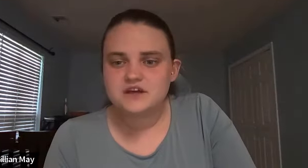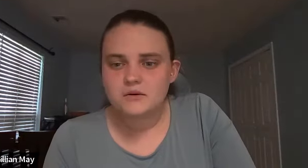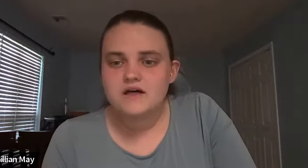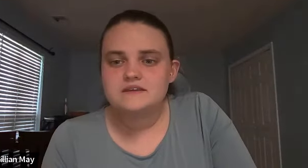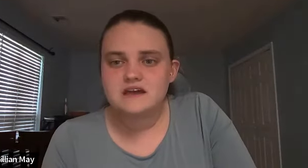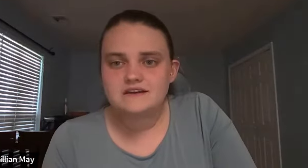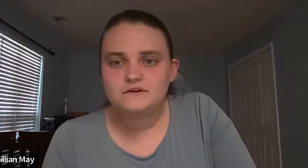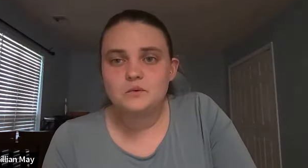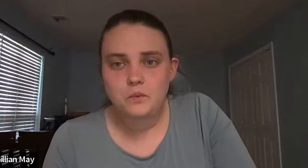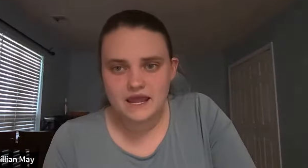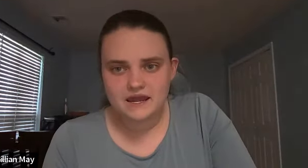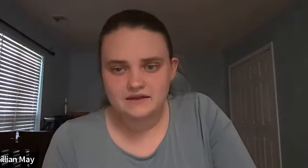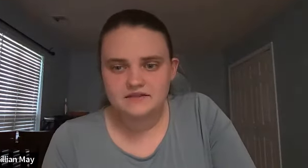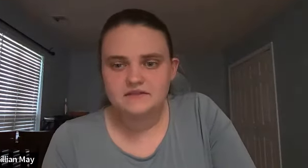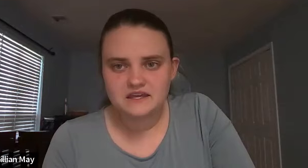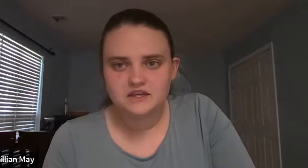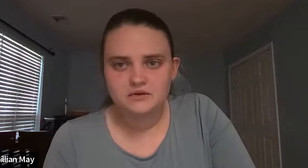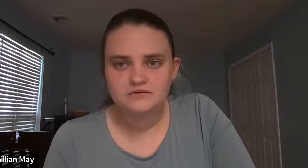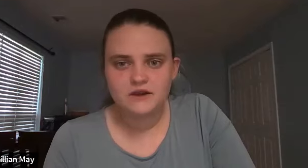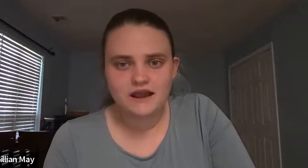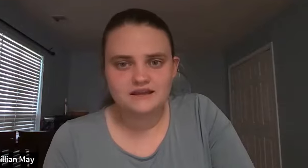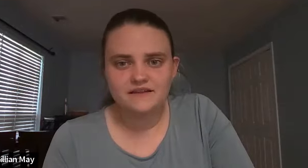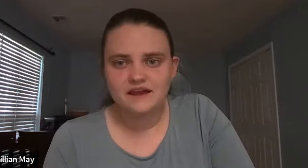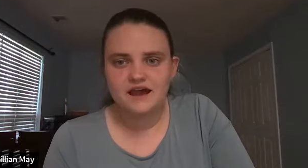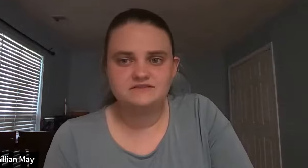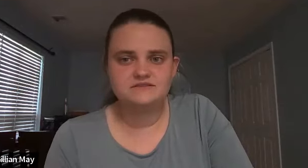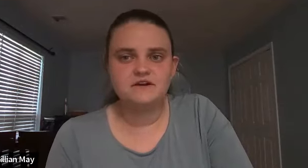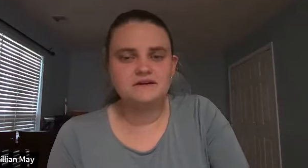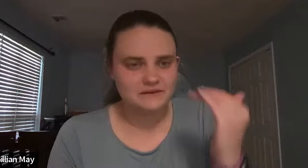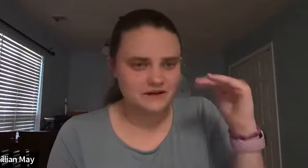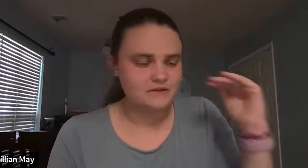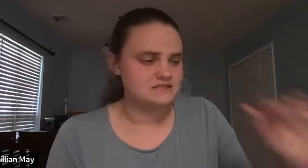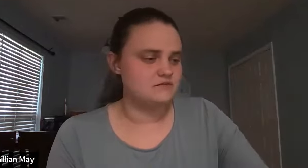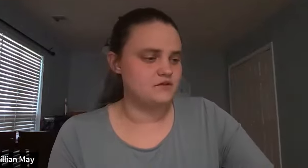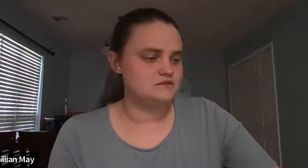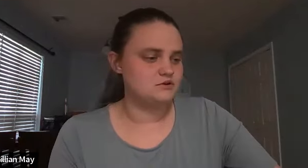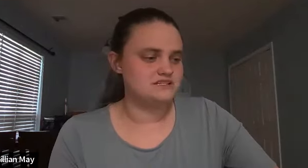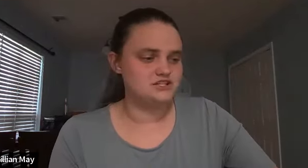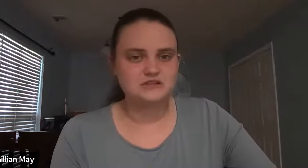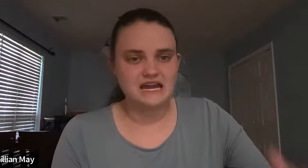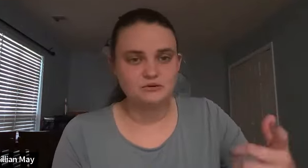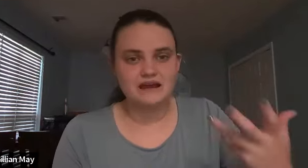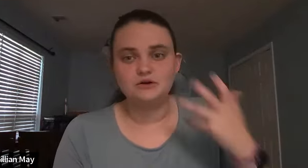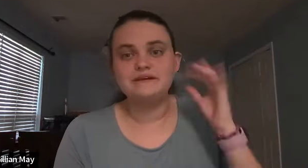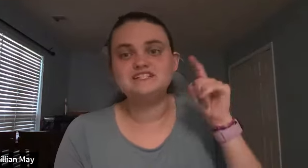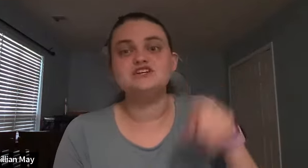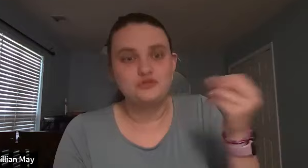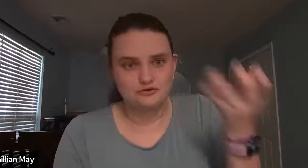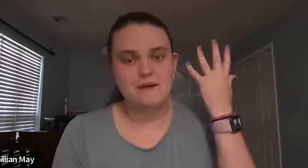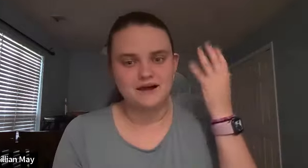So the sign for win. Thank you for adding, like, I very limit on myself on the sports because usually I don't get to go through that